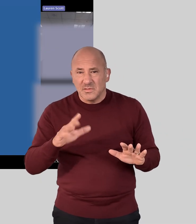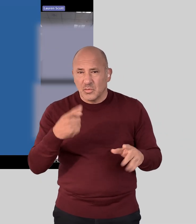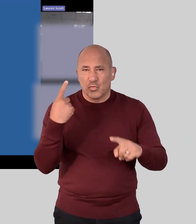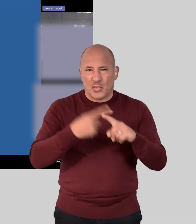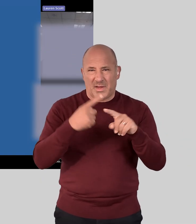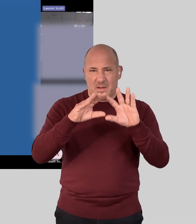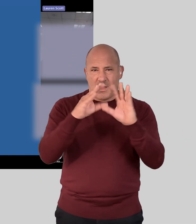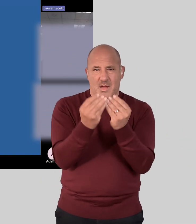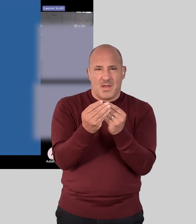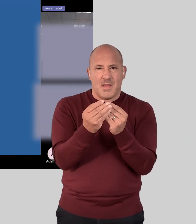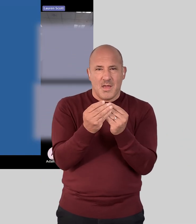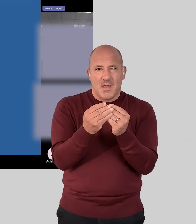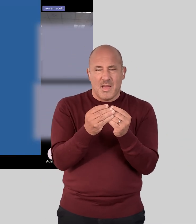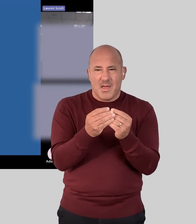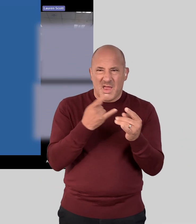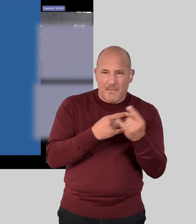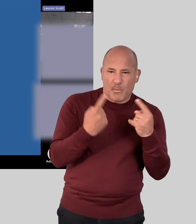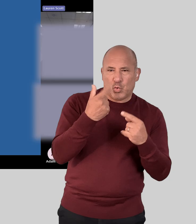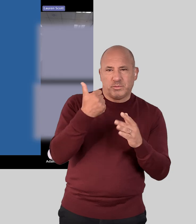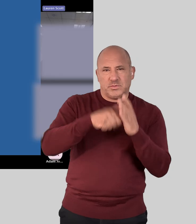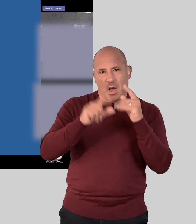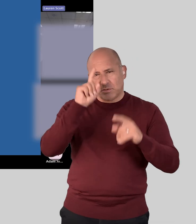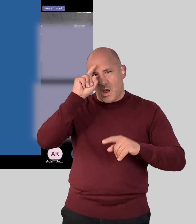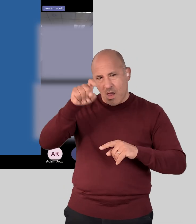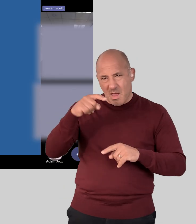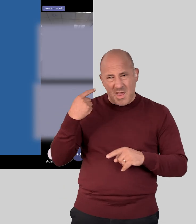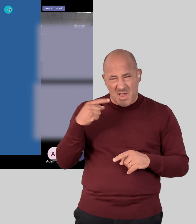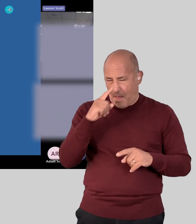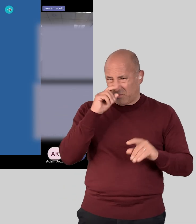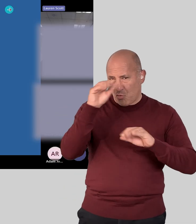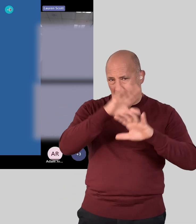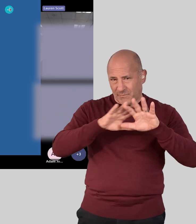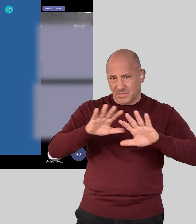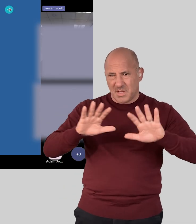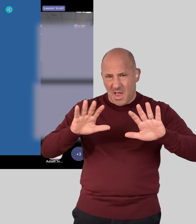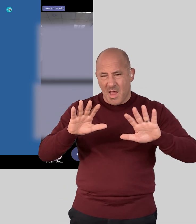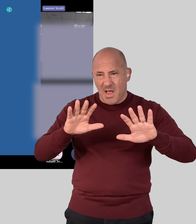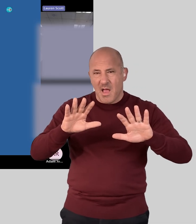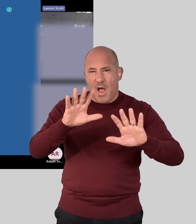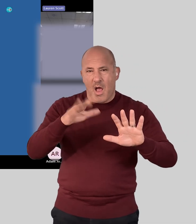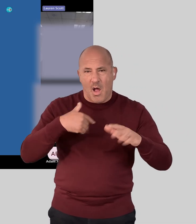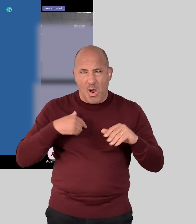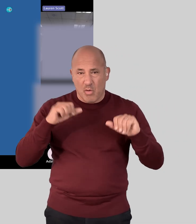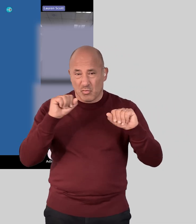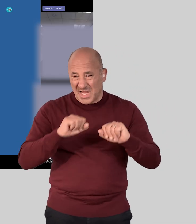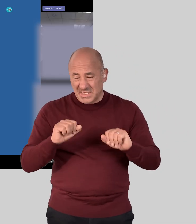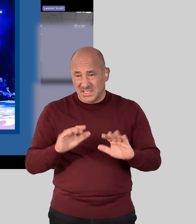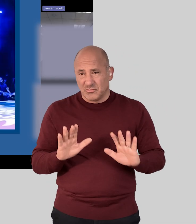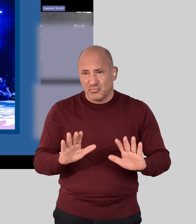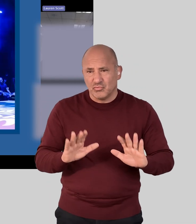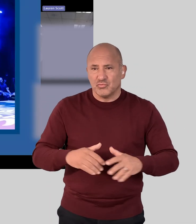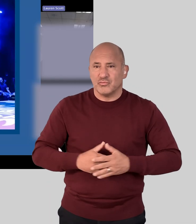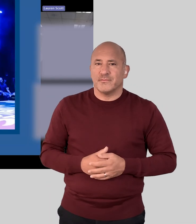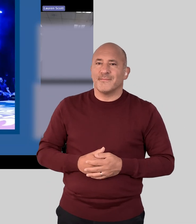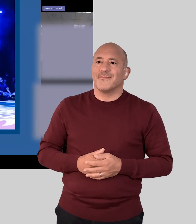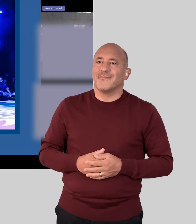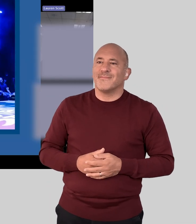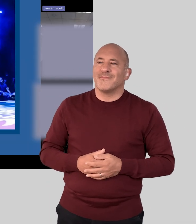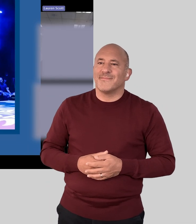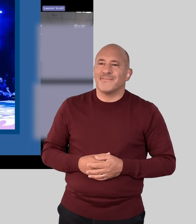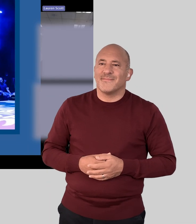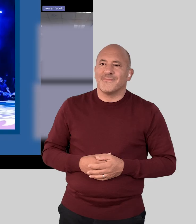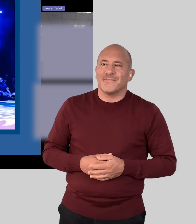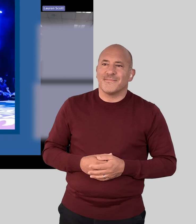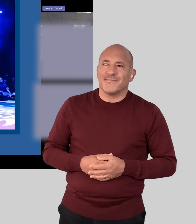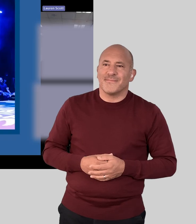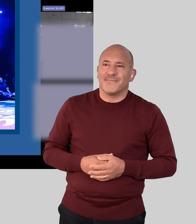just a very quick overview of hip hop and its pioneers, and it can be a bit confusing, but yeah, I'll